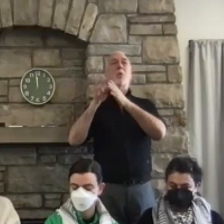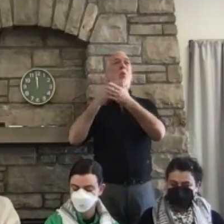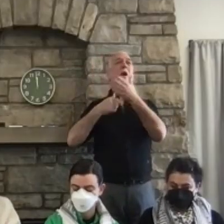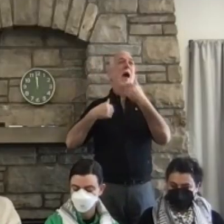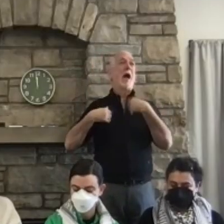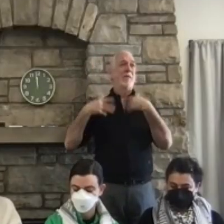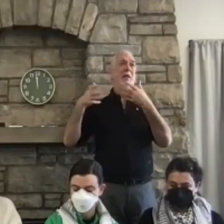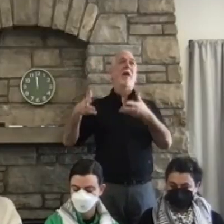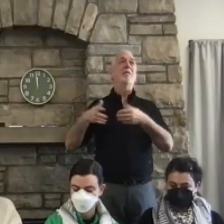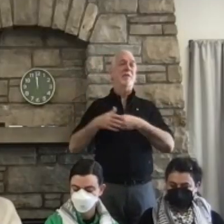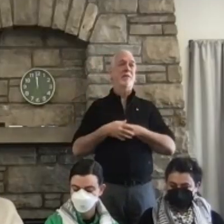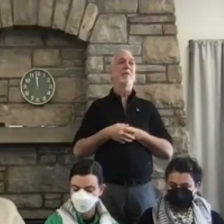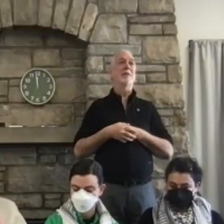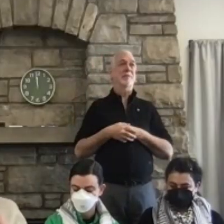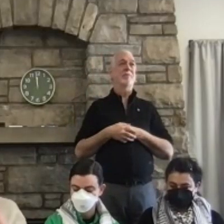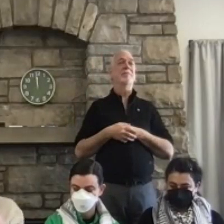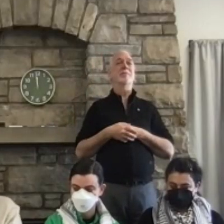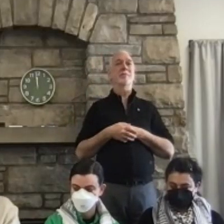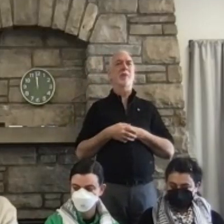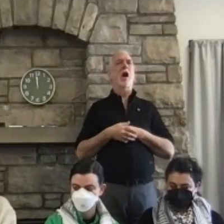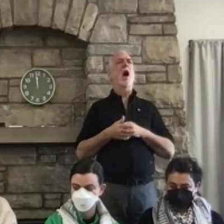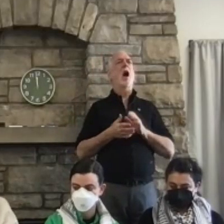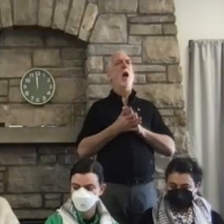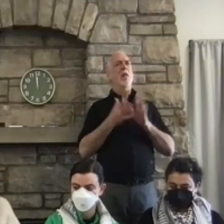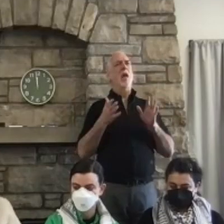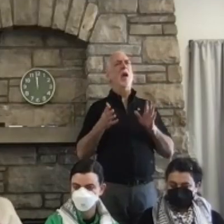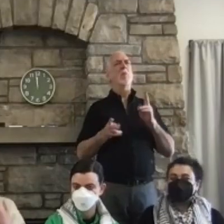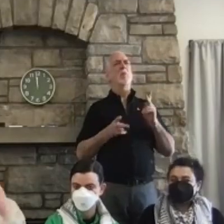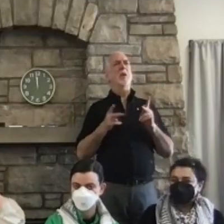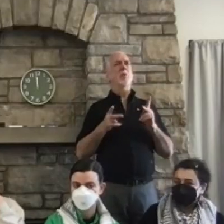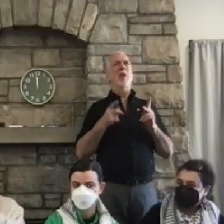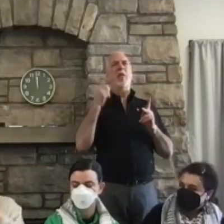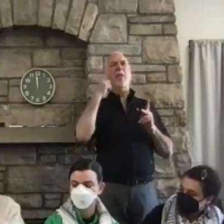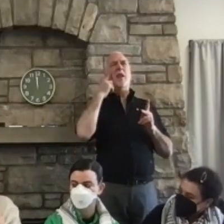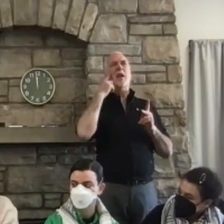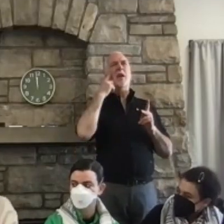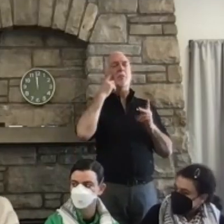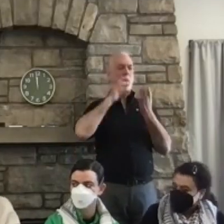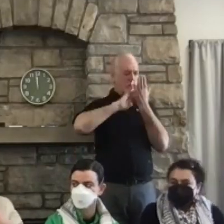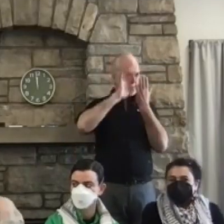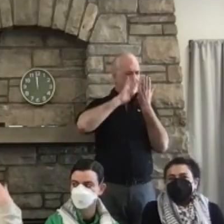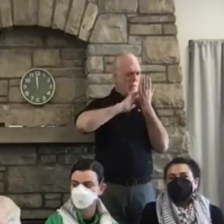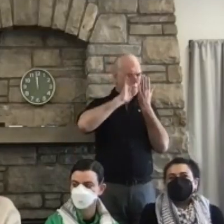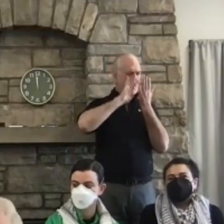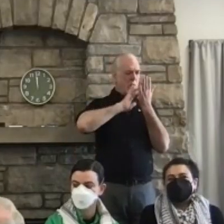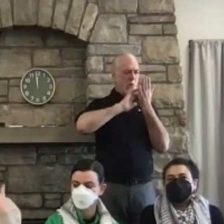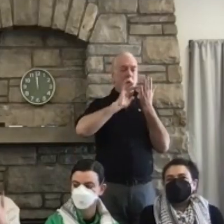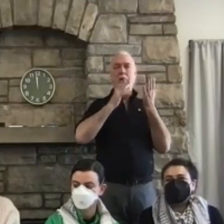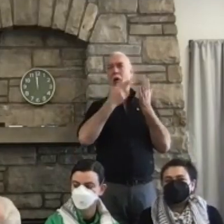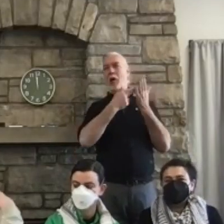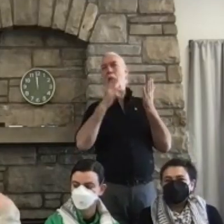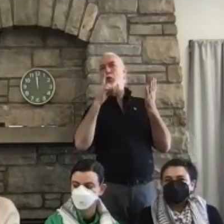And you know, a lot of people call it like doom scrolling, but I find it like absorbing information. I really